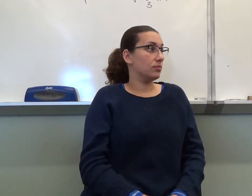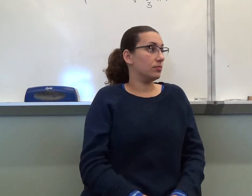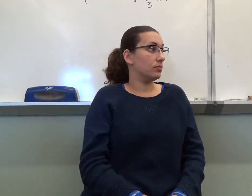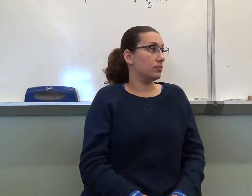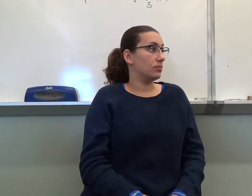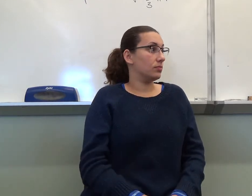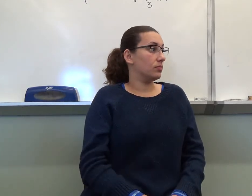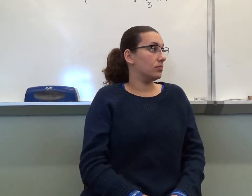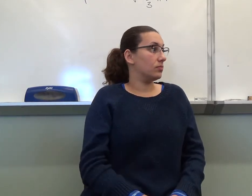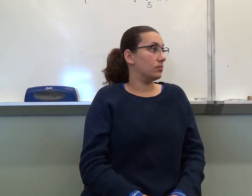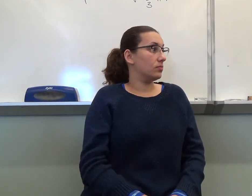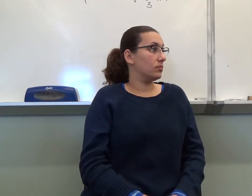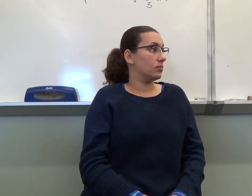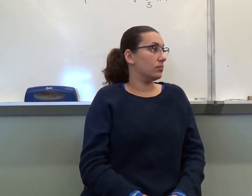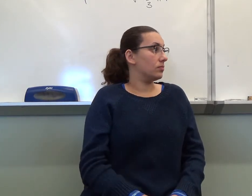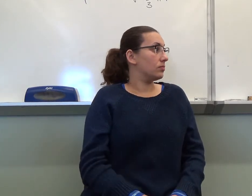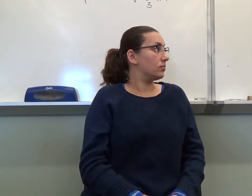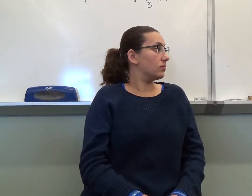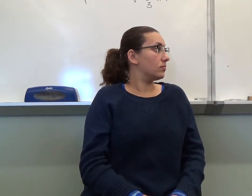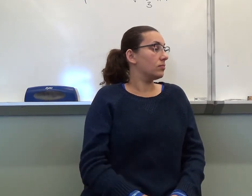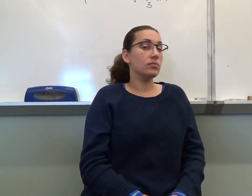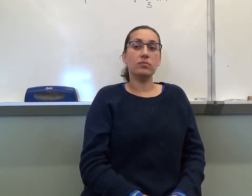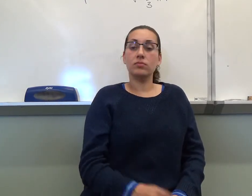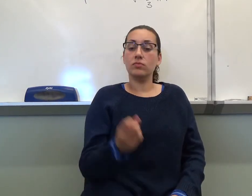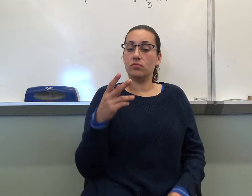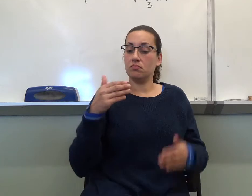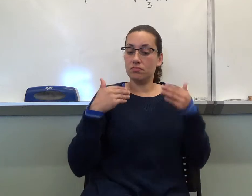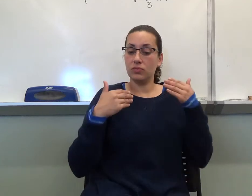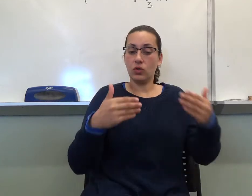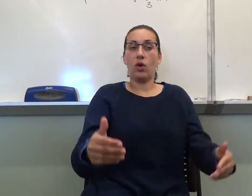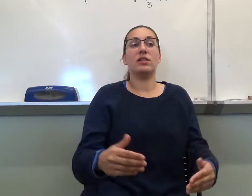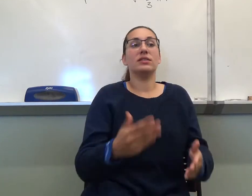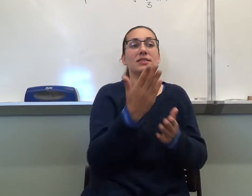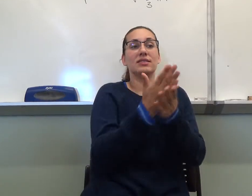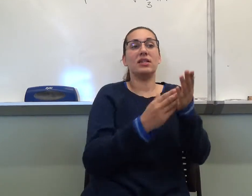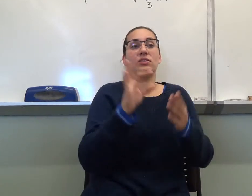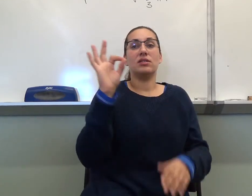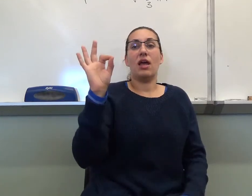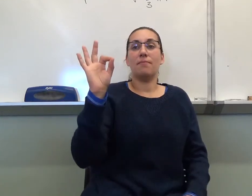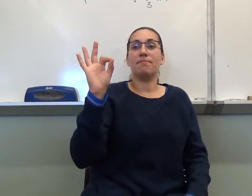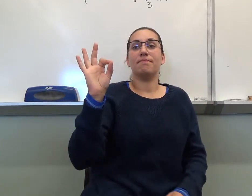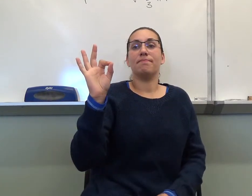Okay. We go on to section 9. Chapter 9.